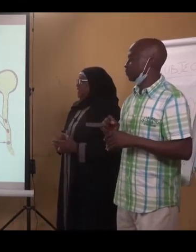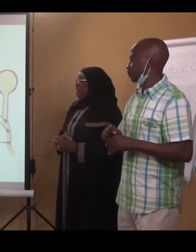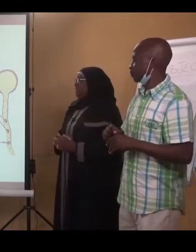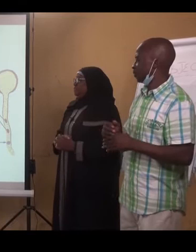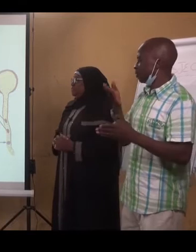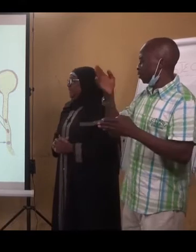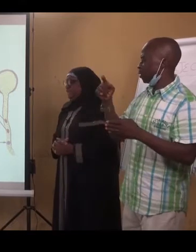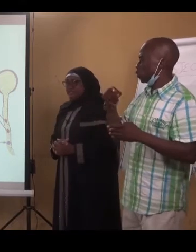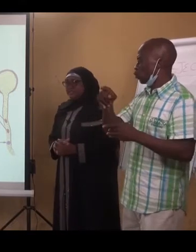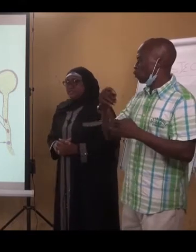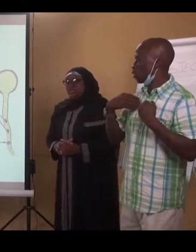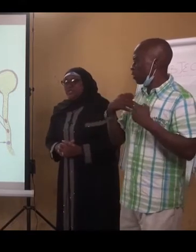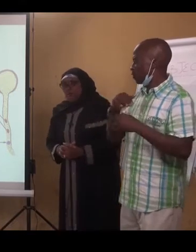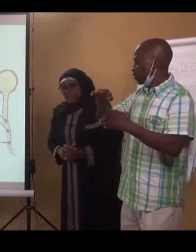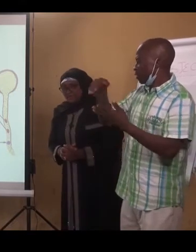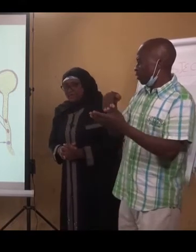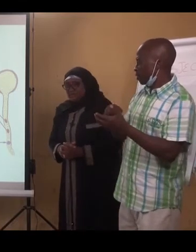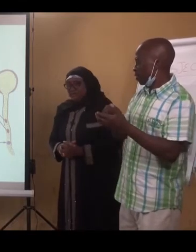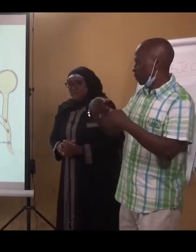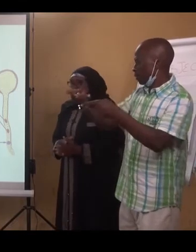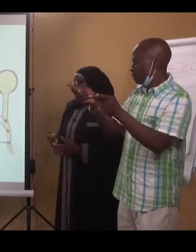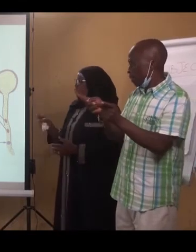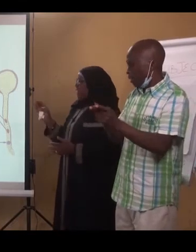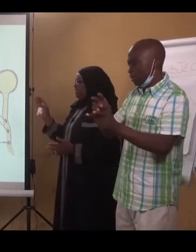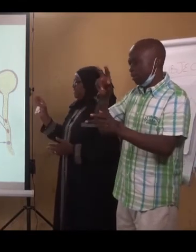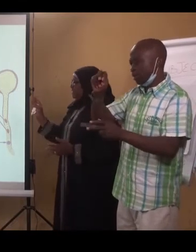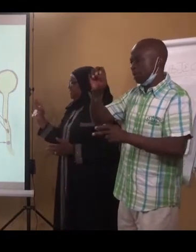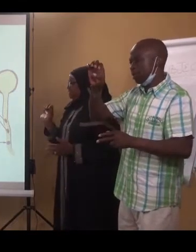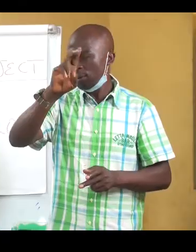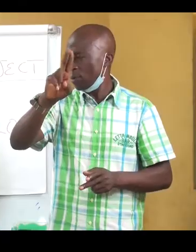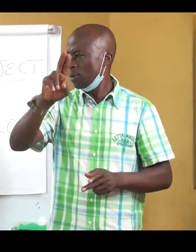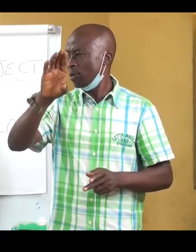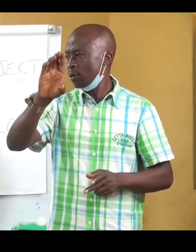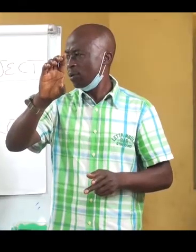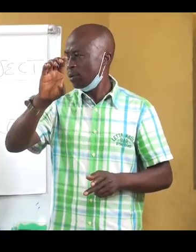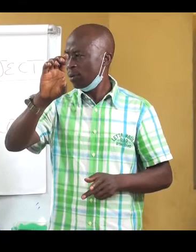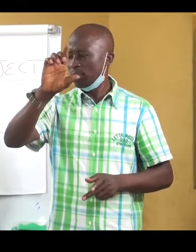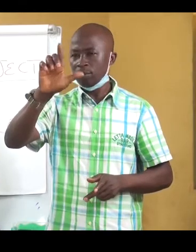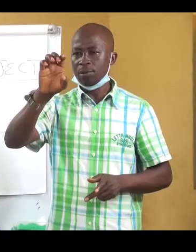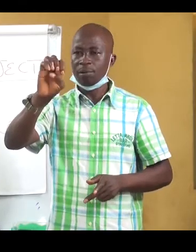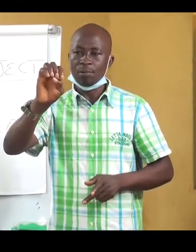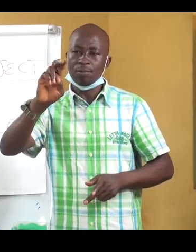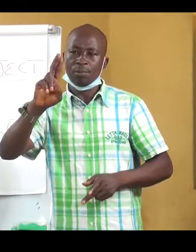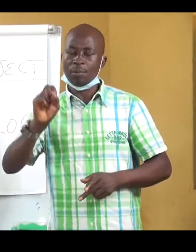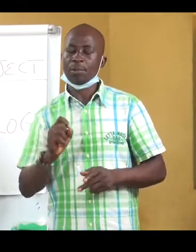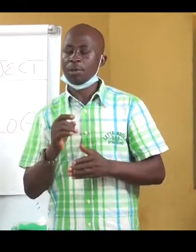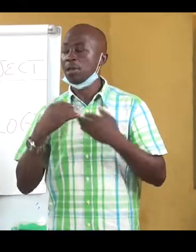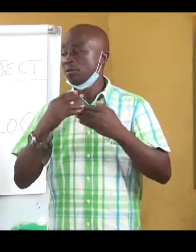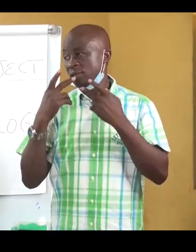centrally placed nucleus. So having seen the structure of the pollen, but remember, when